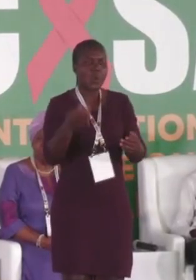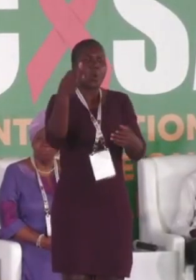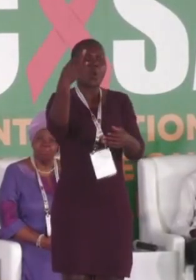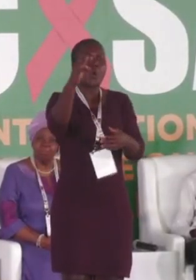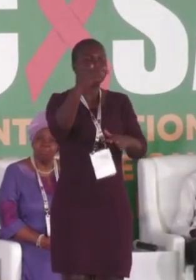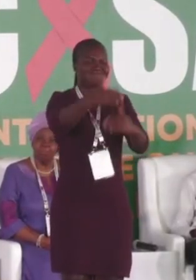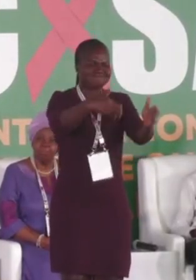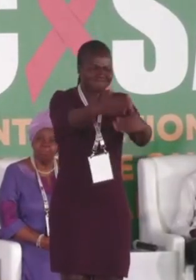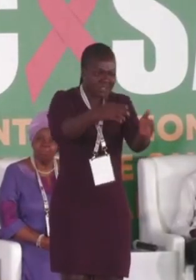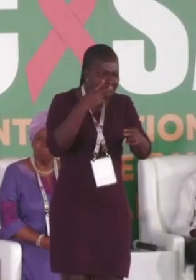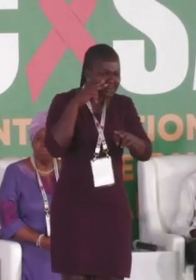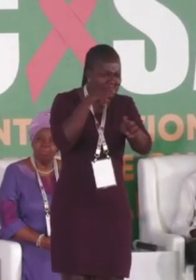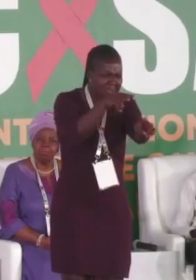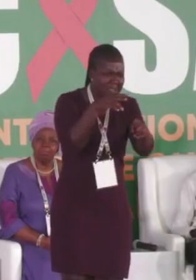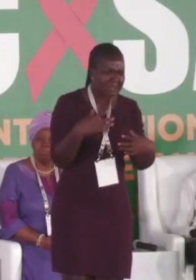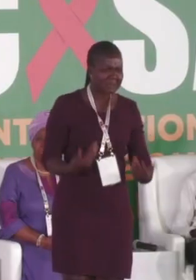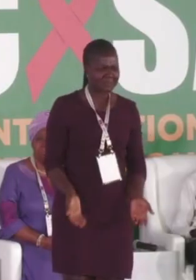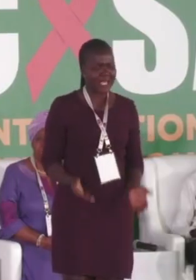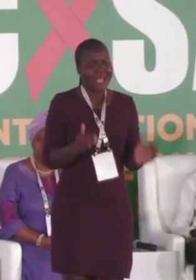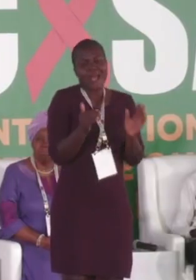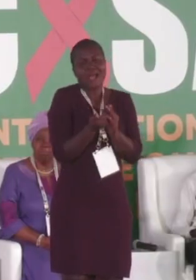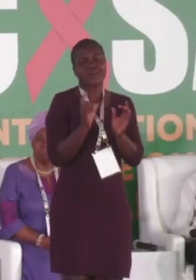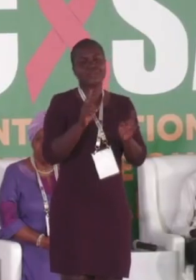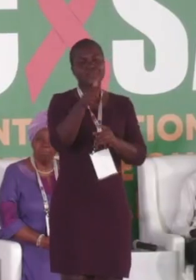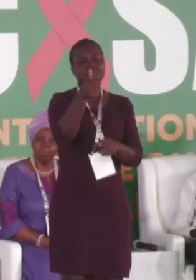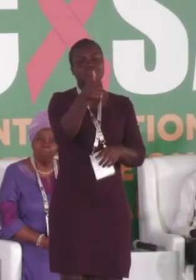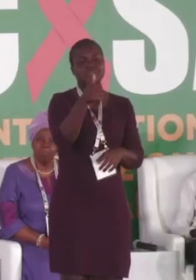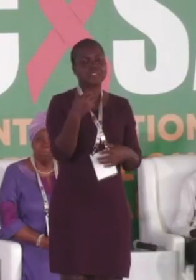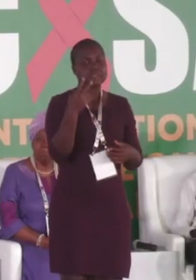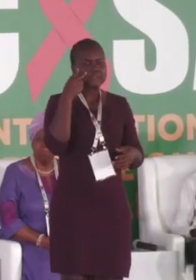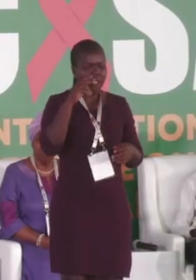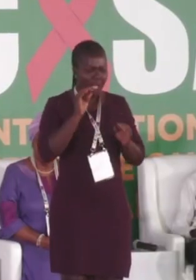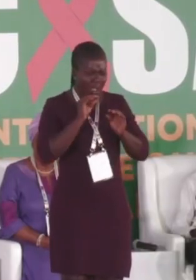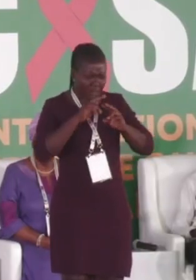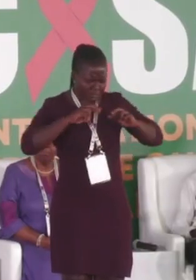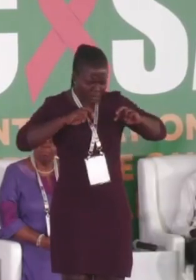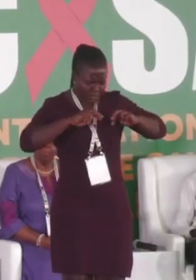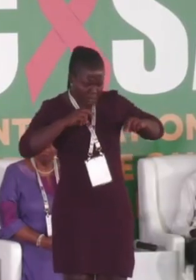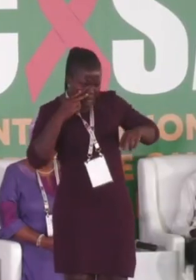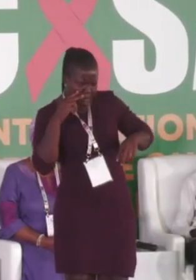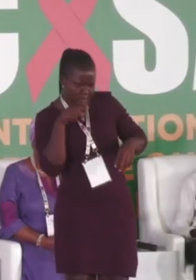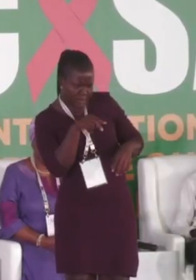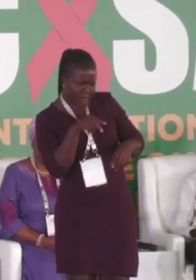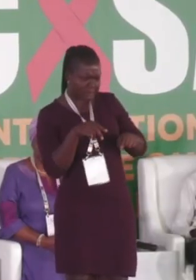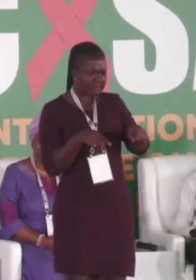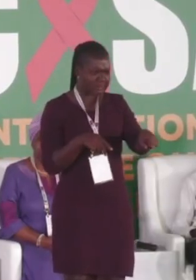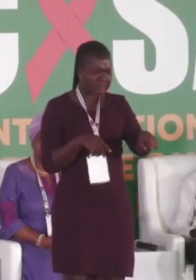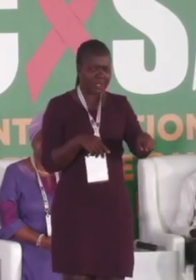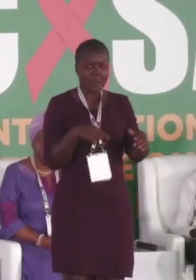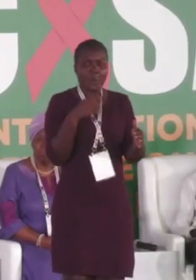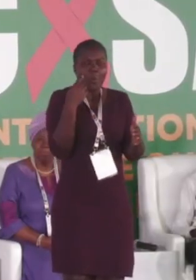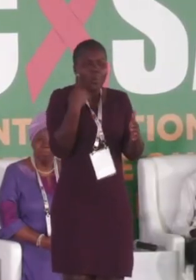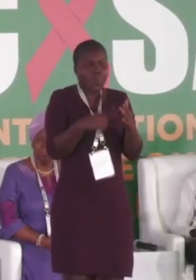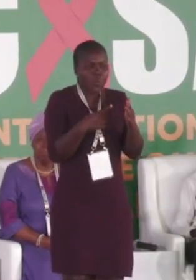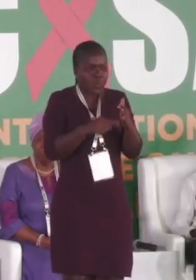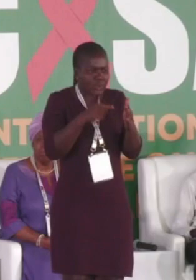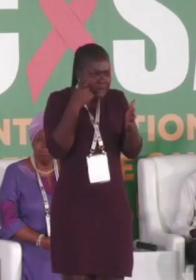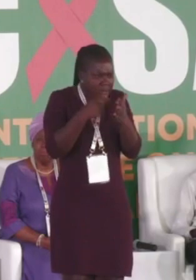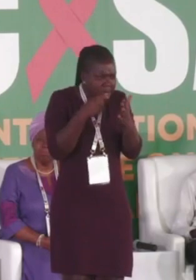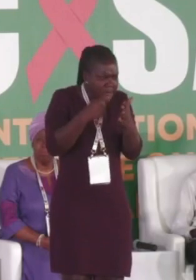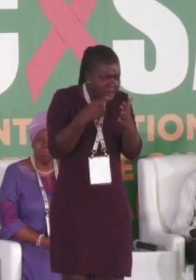see? You know, how did you evaluate it? What is the percentage